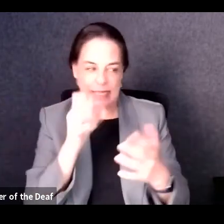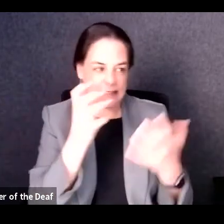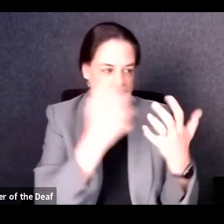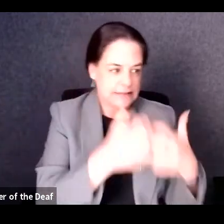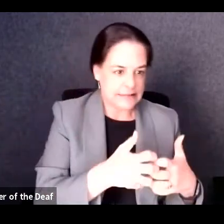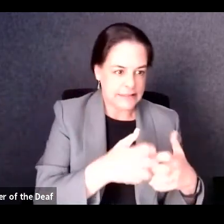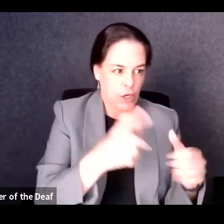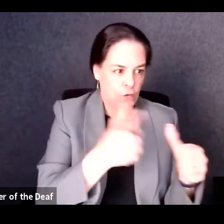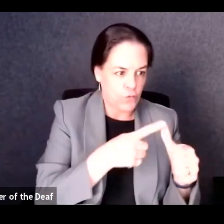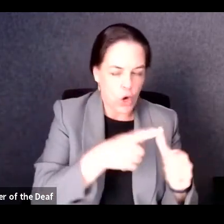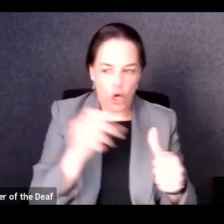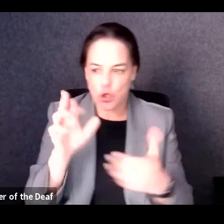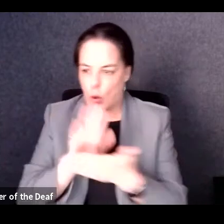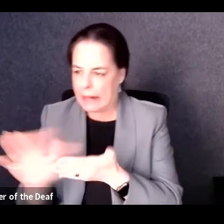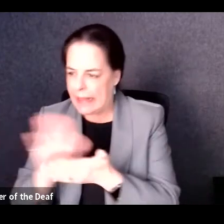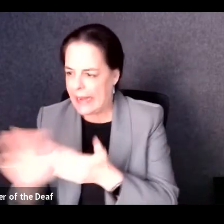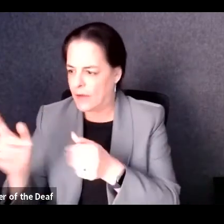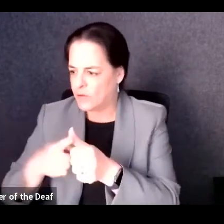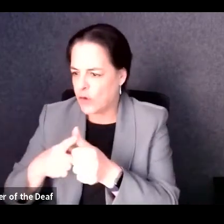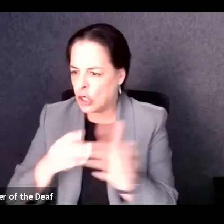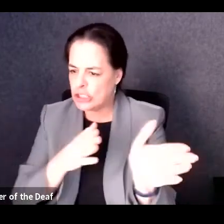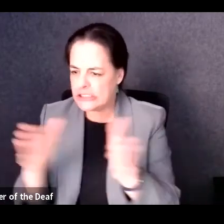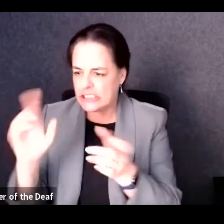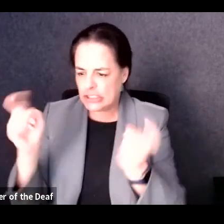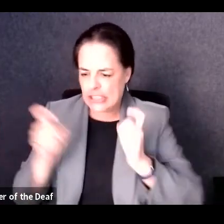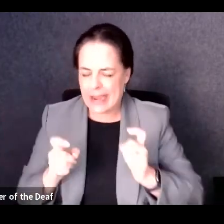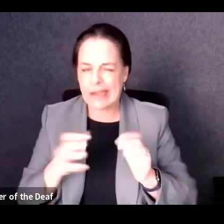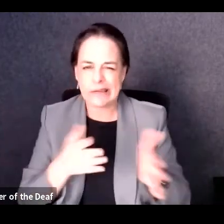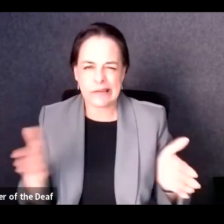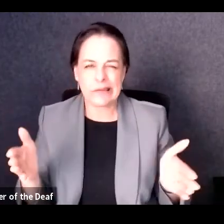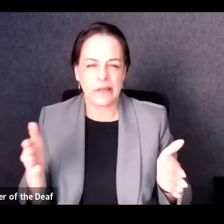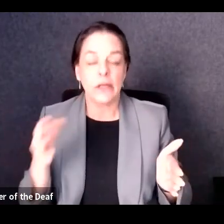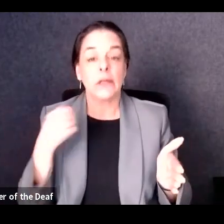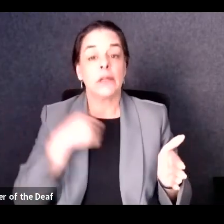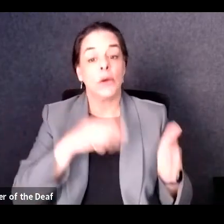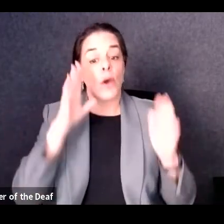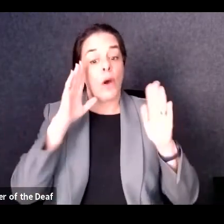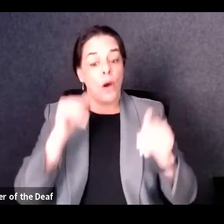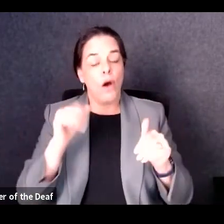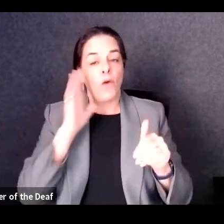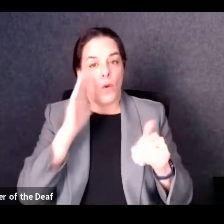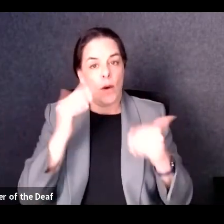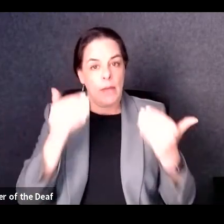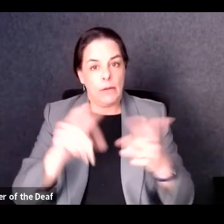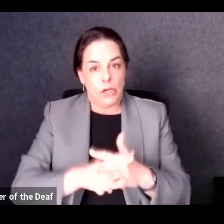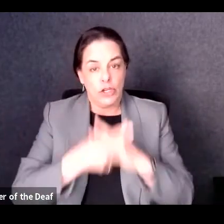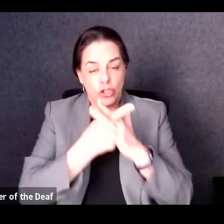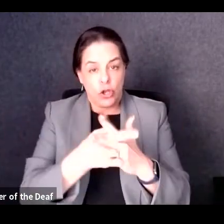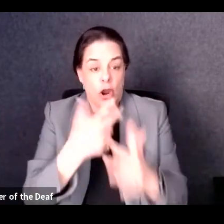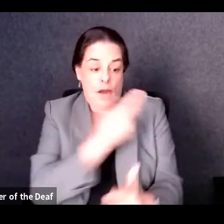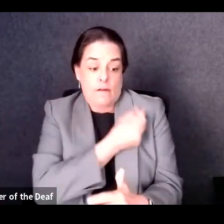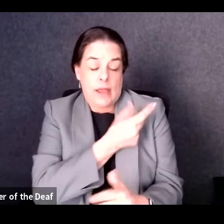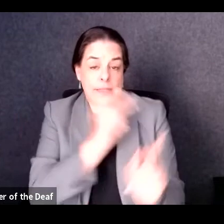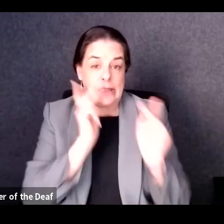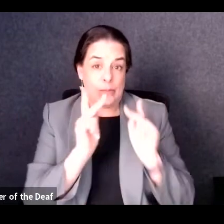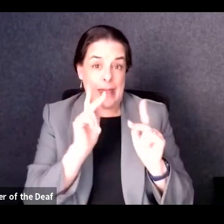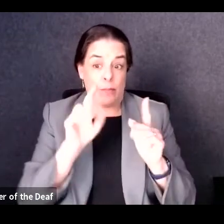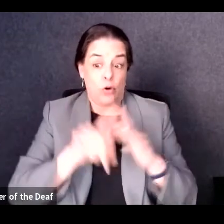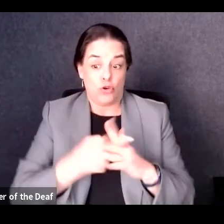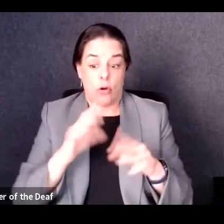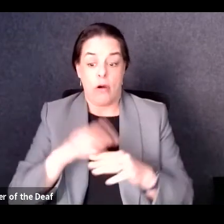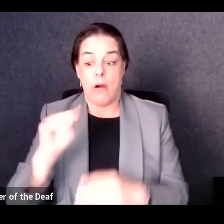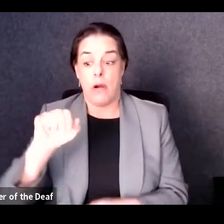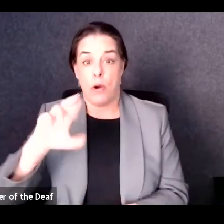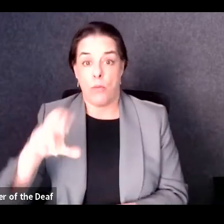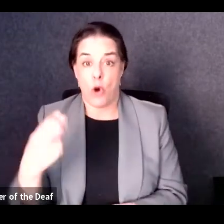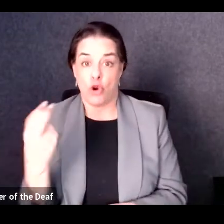sometimes have to be cleaned up and reorganized and things like that. So we're very hopeful that we'll be able to get started vaccinating people that were March 12th, but in between